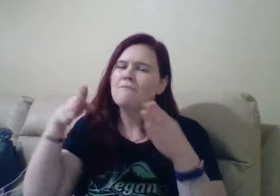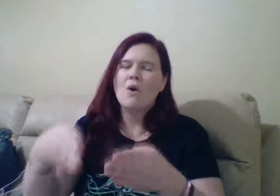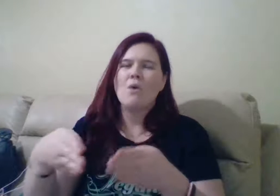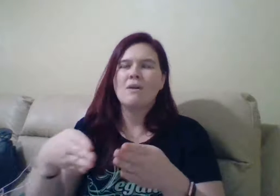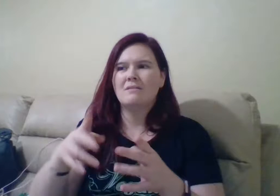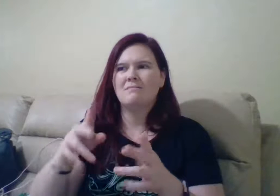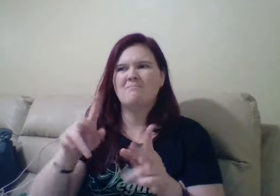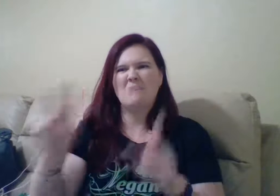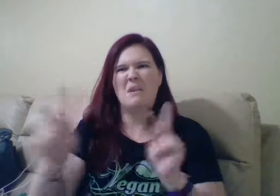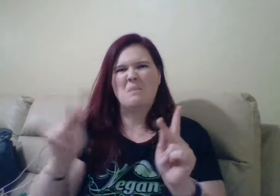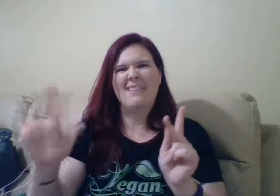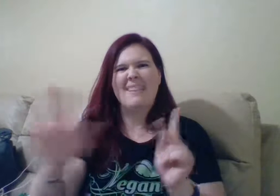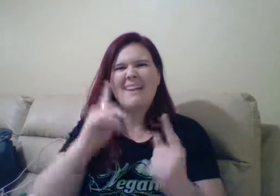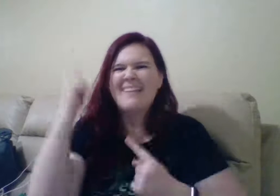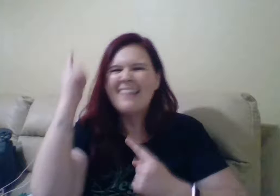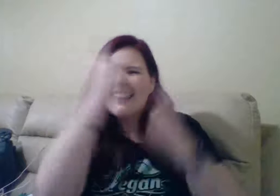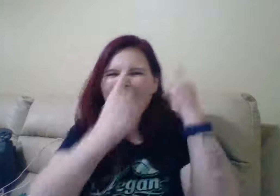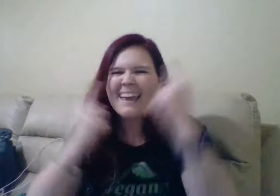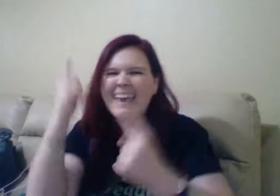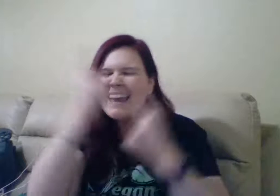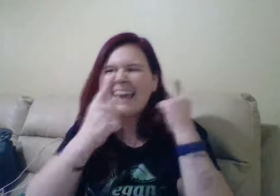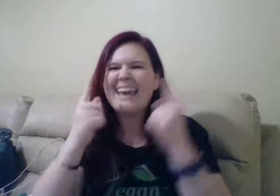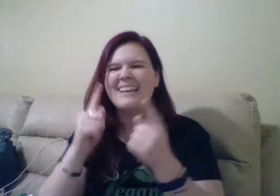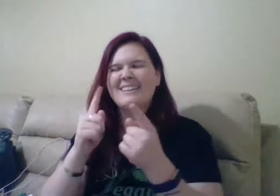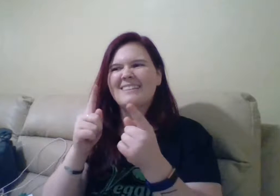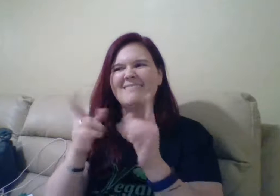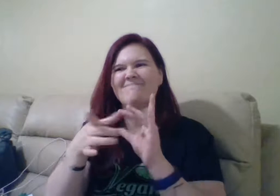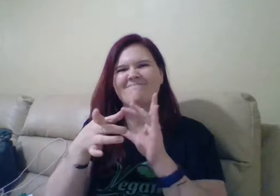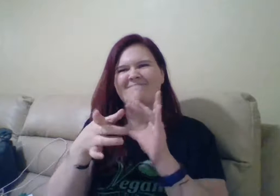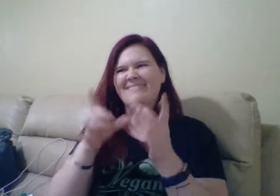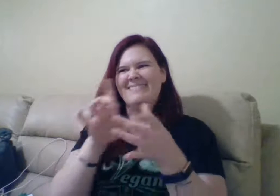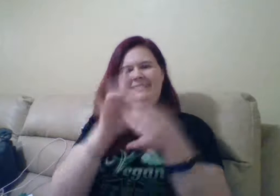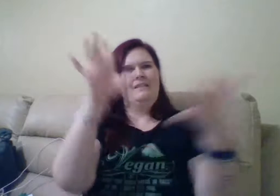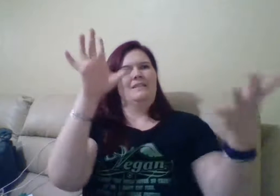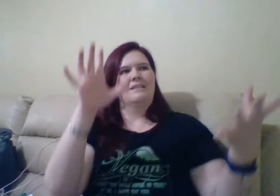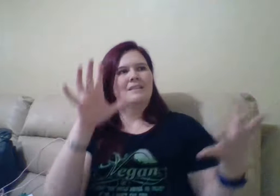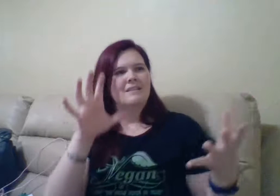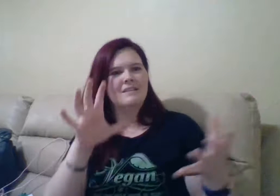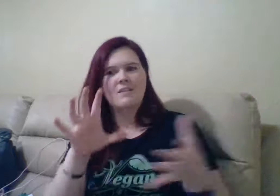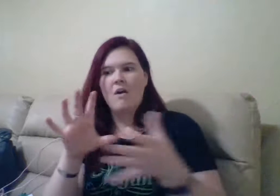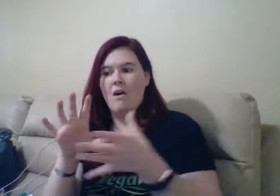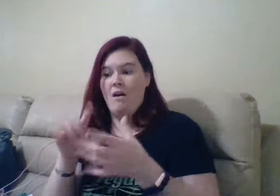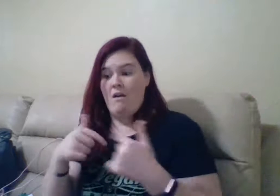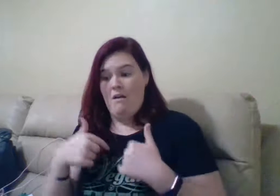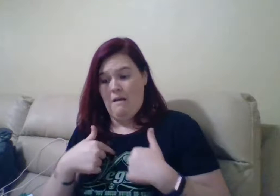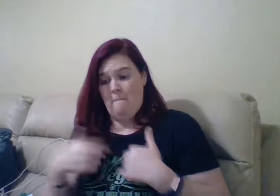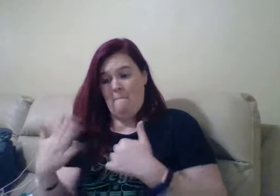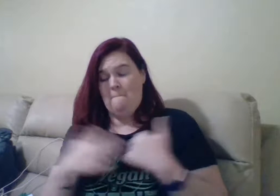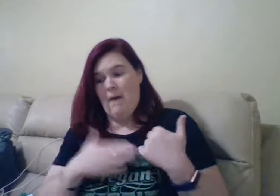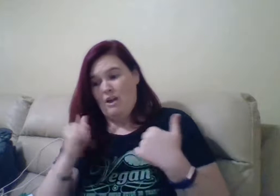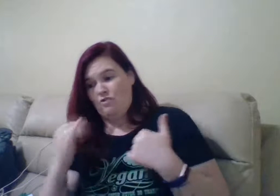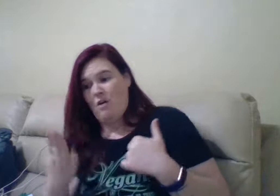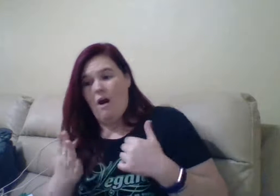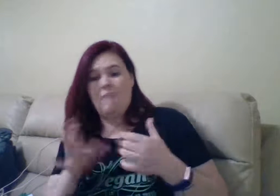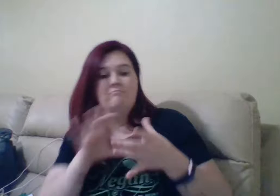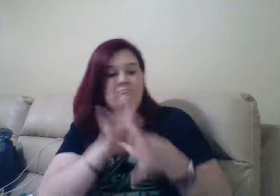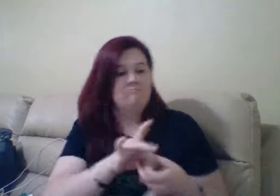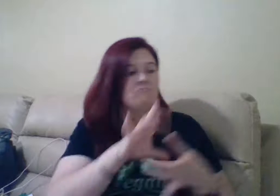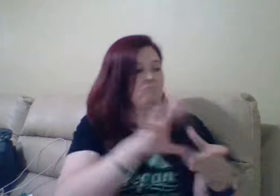the sequence of events is often so detached from everyone in that sequence of events. And when we see the reality of this farmer coming to terms